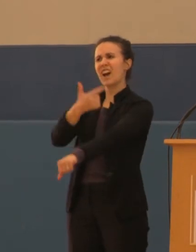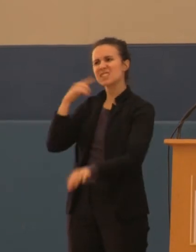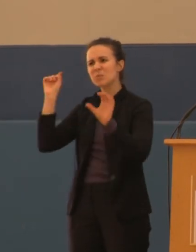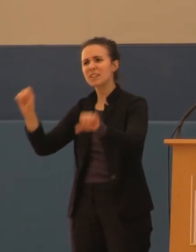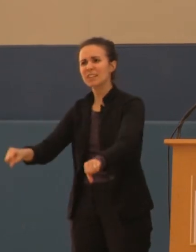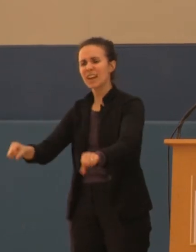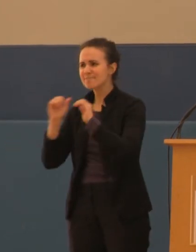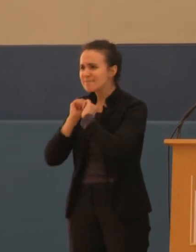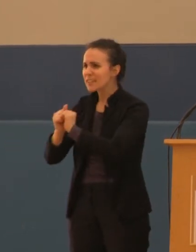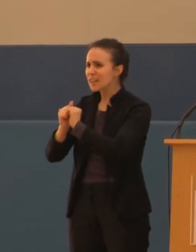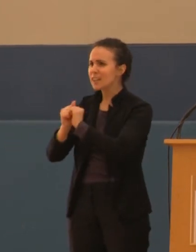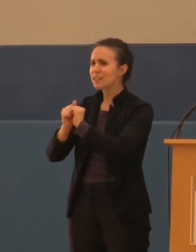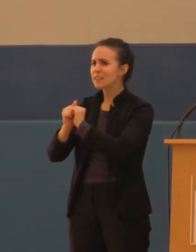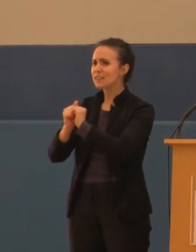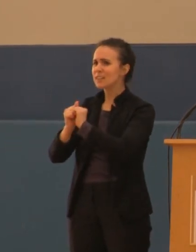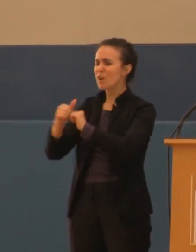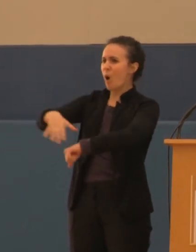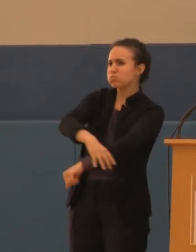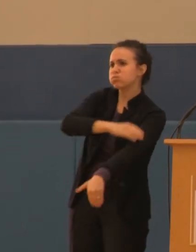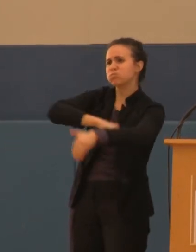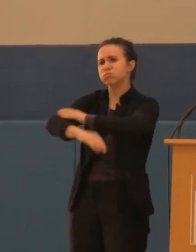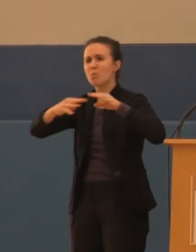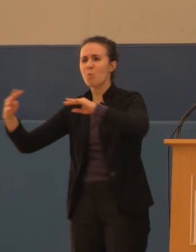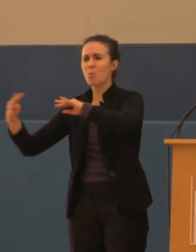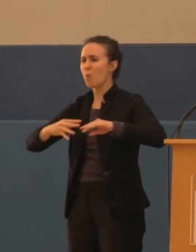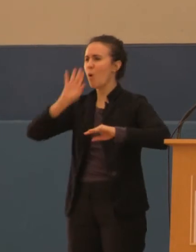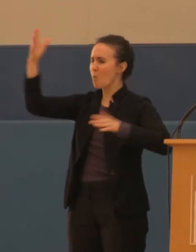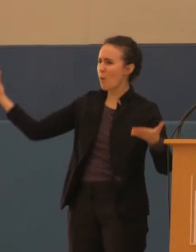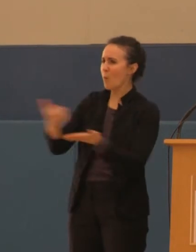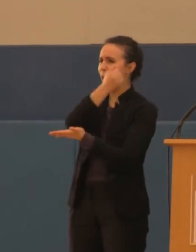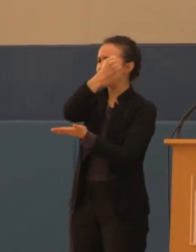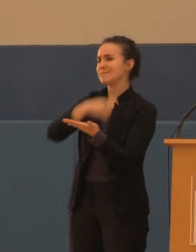say we do it together. We get in that battle and we win.